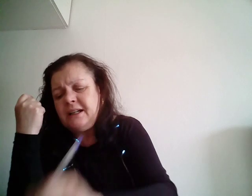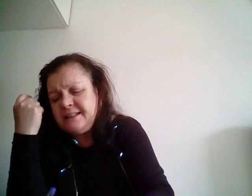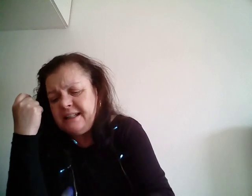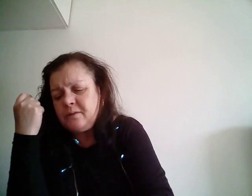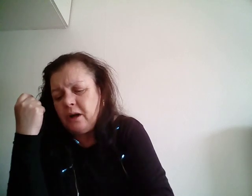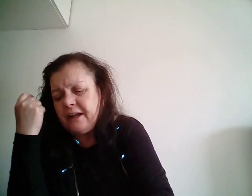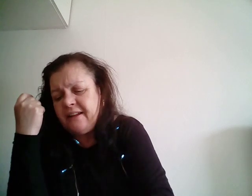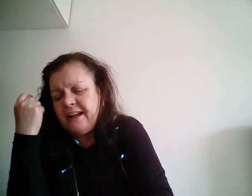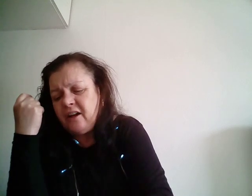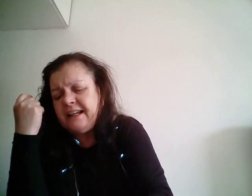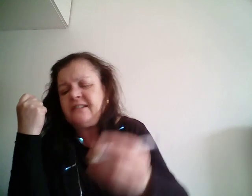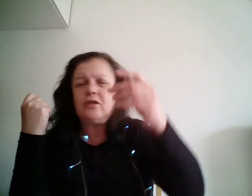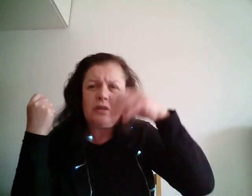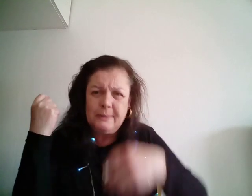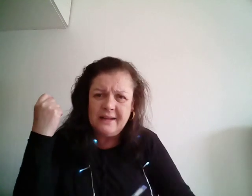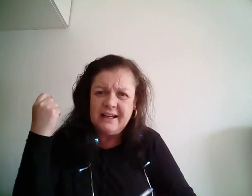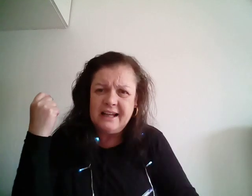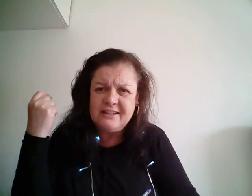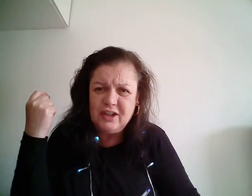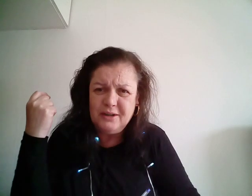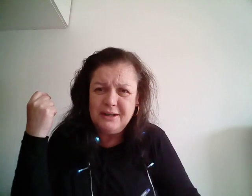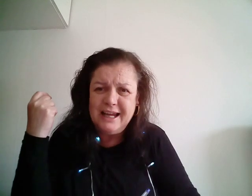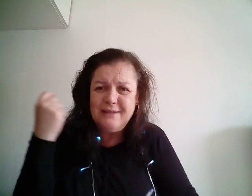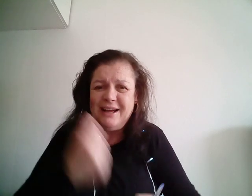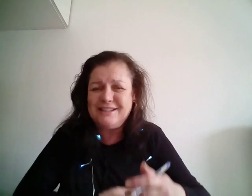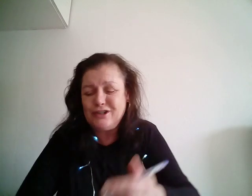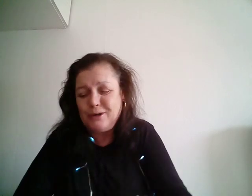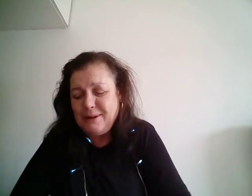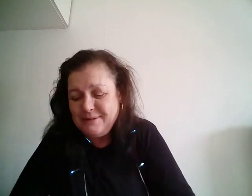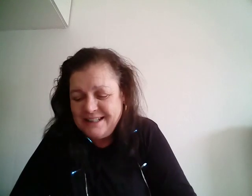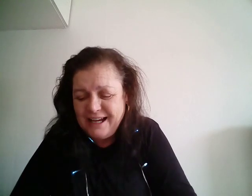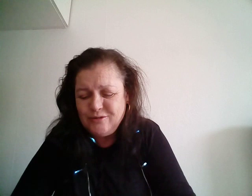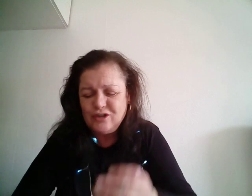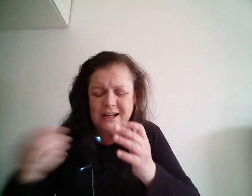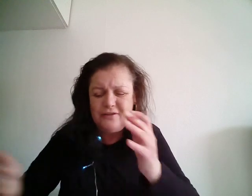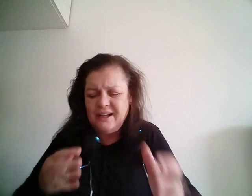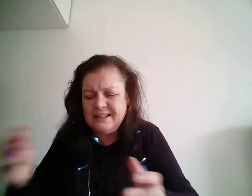let me go to this one, and then I need to talk about the last two, okay, my delicious babies, okay, I'm just trying to find